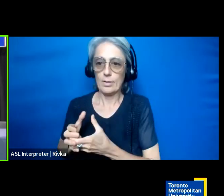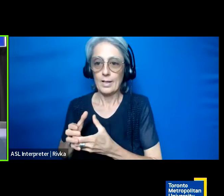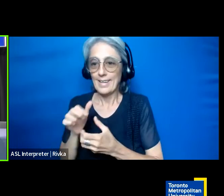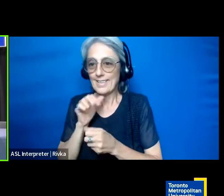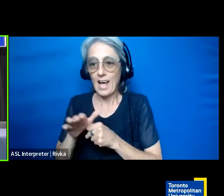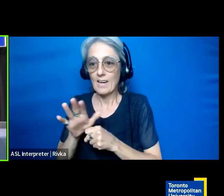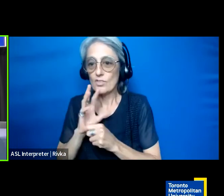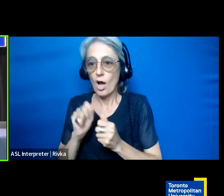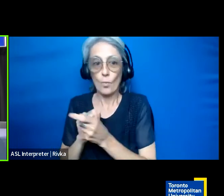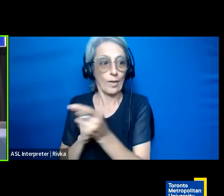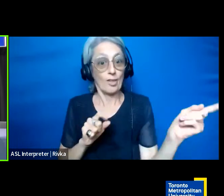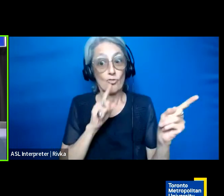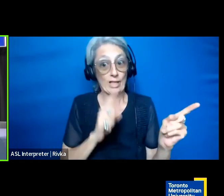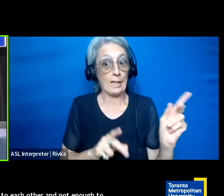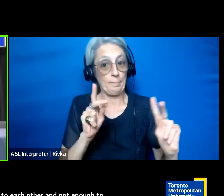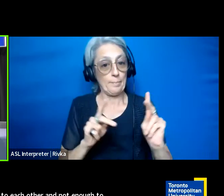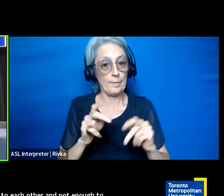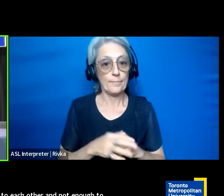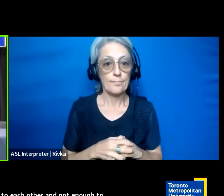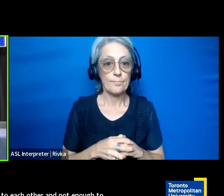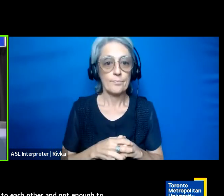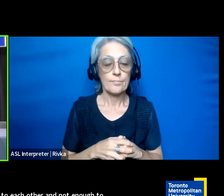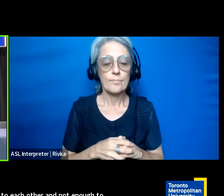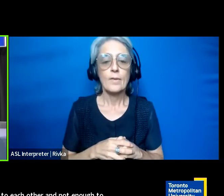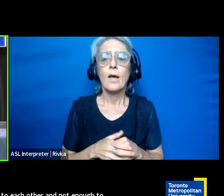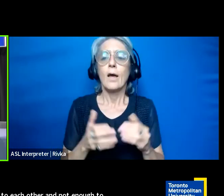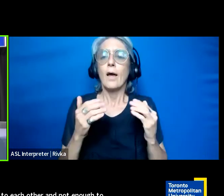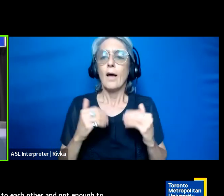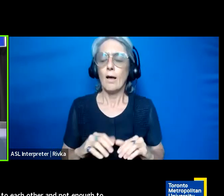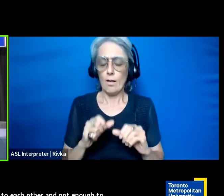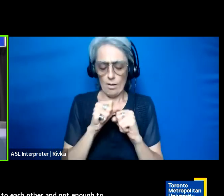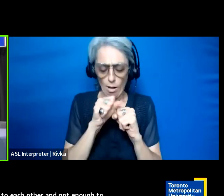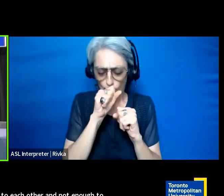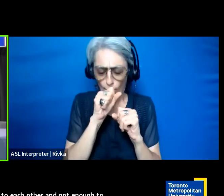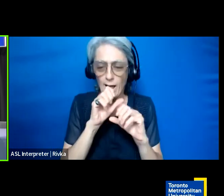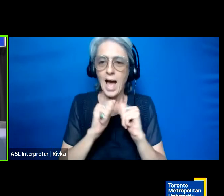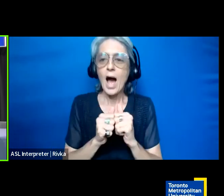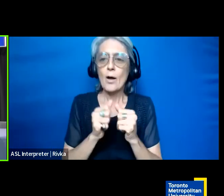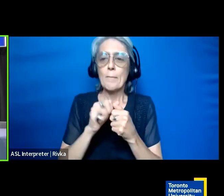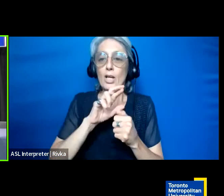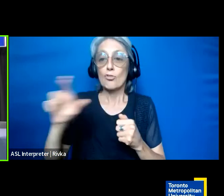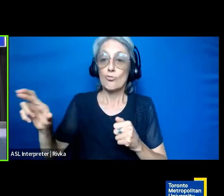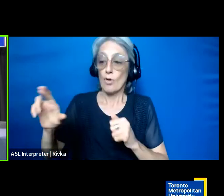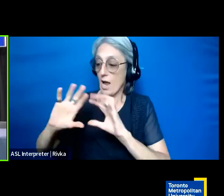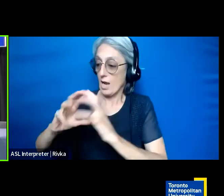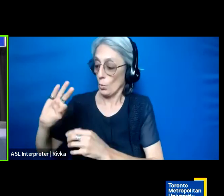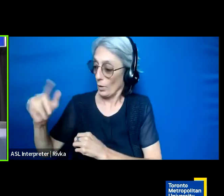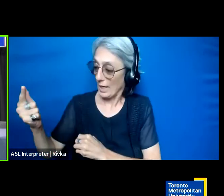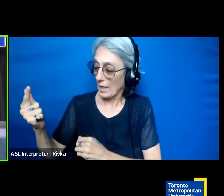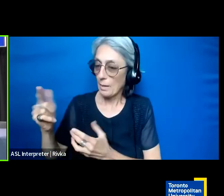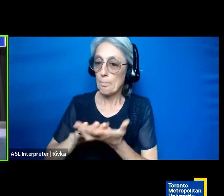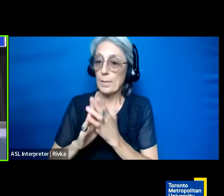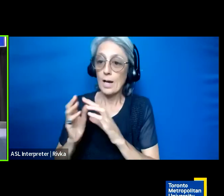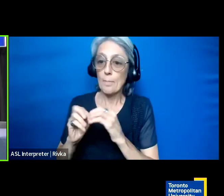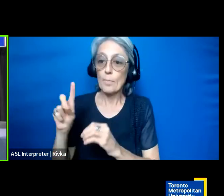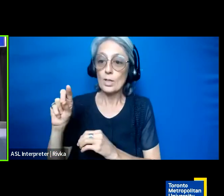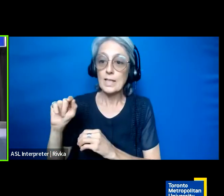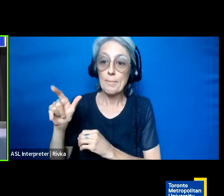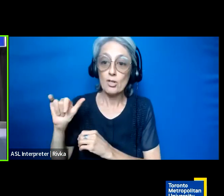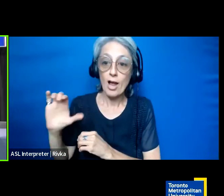How to make the right more democratic? again, I